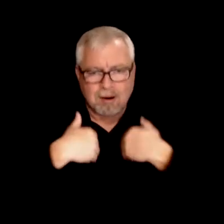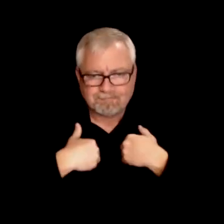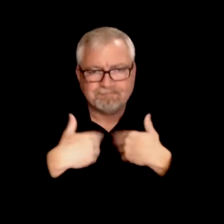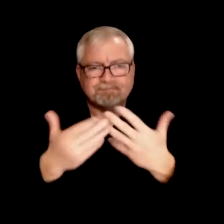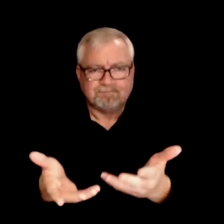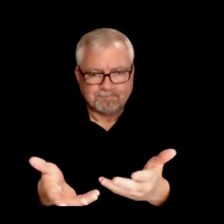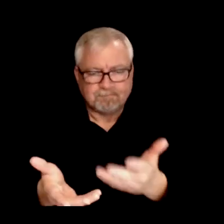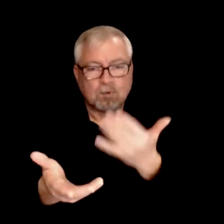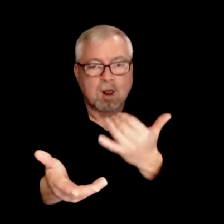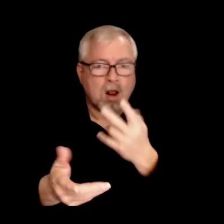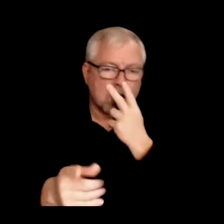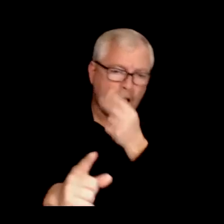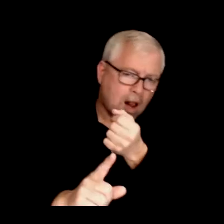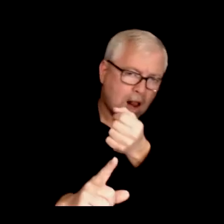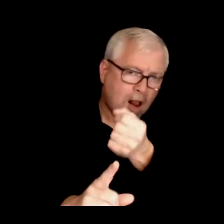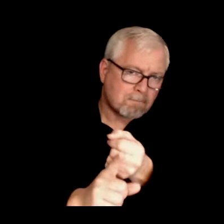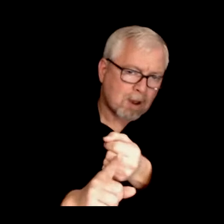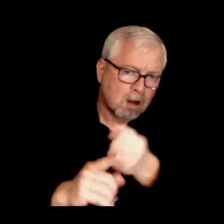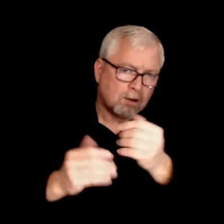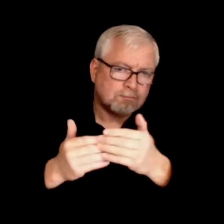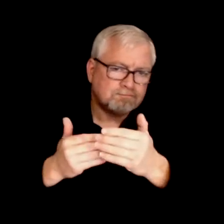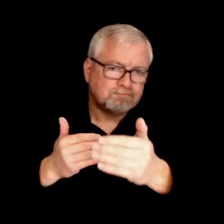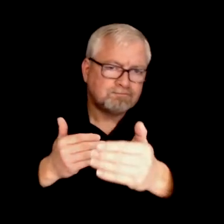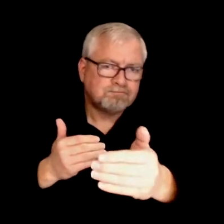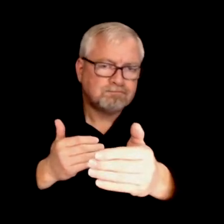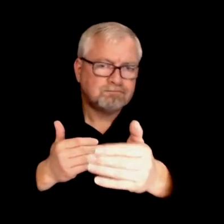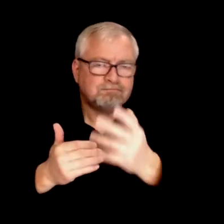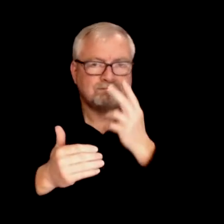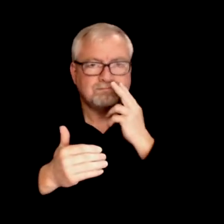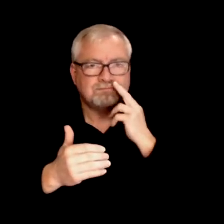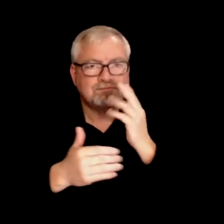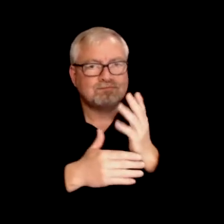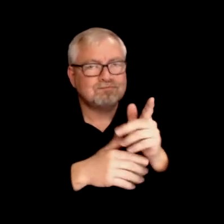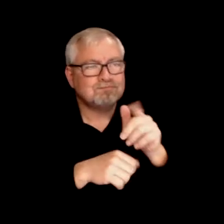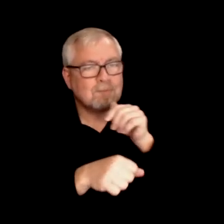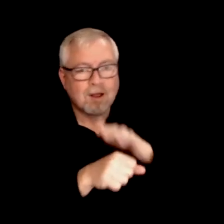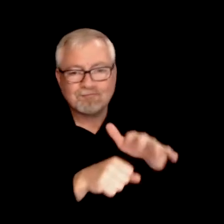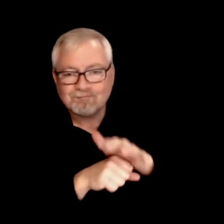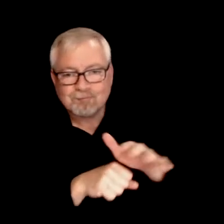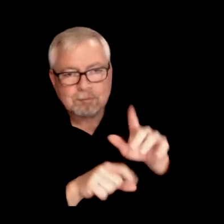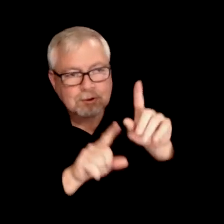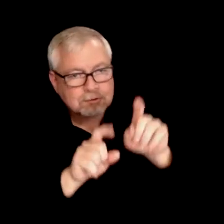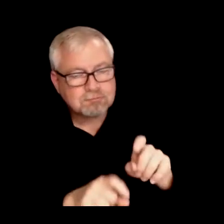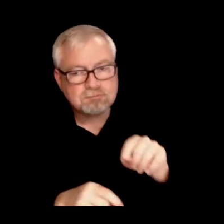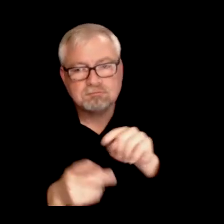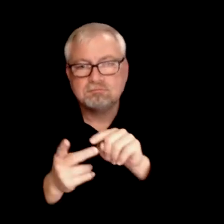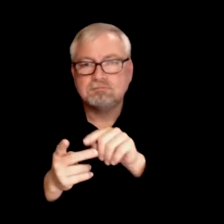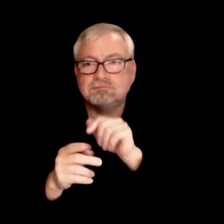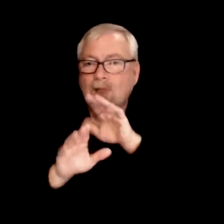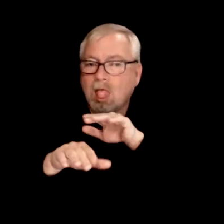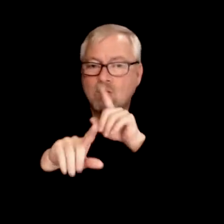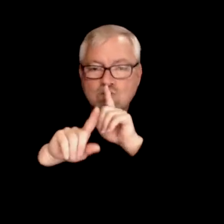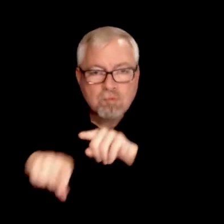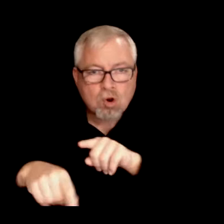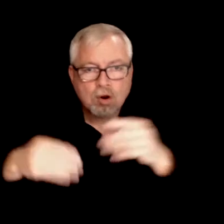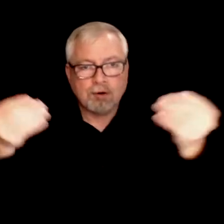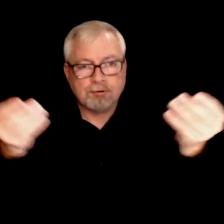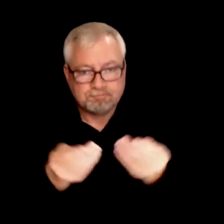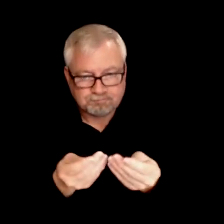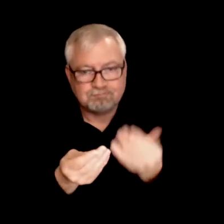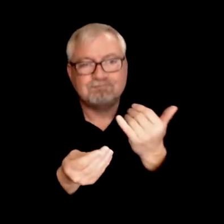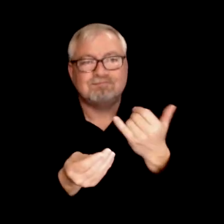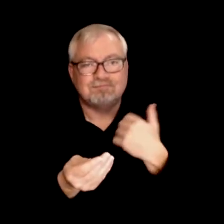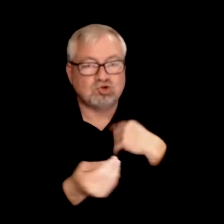and under reporting is over the holidays. But I certainly would invite Chris's comments too. I don't think that